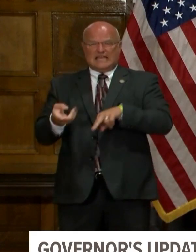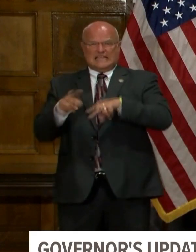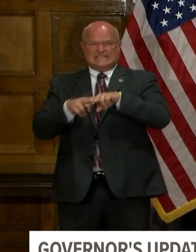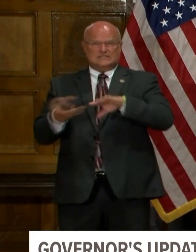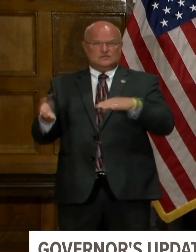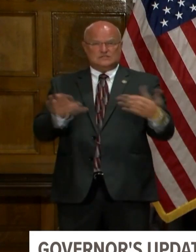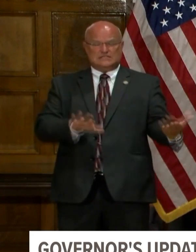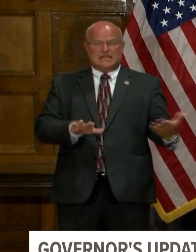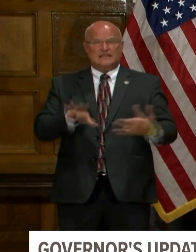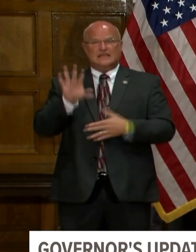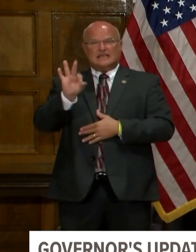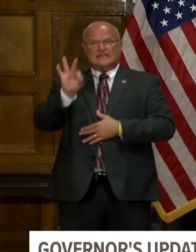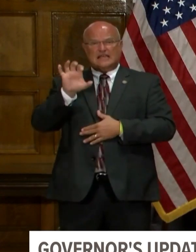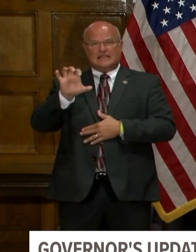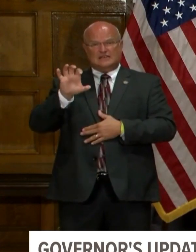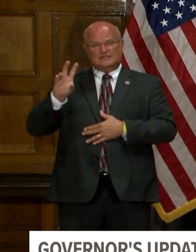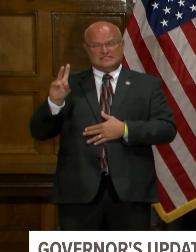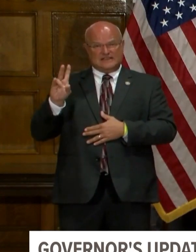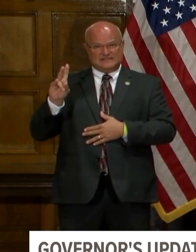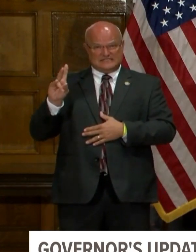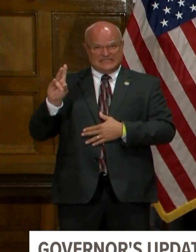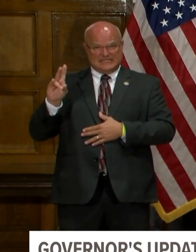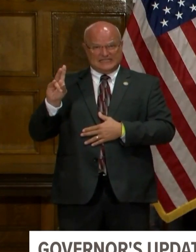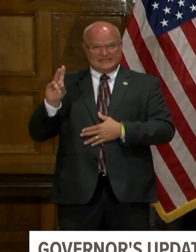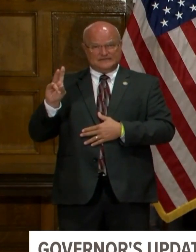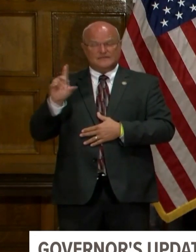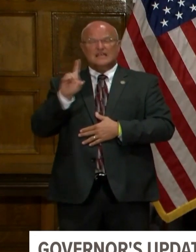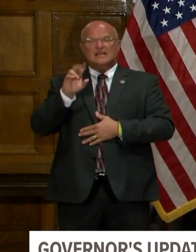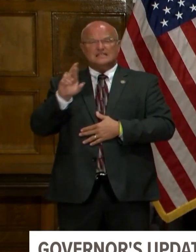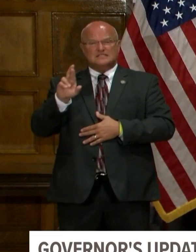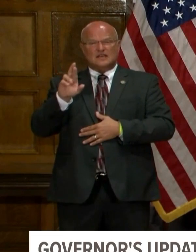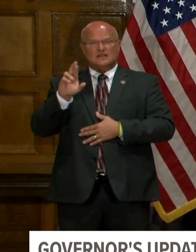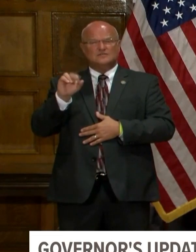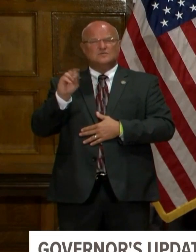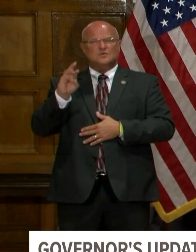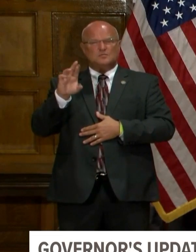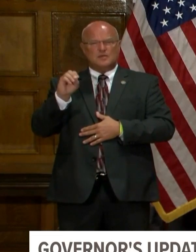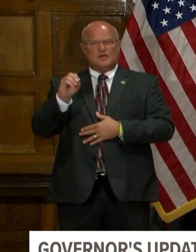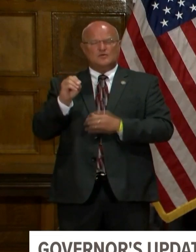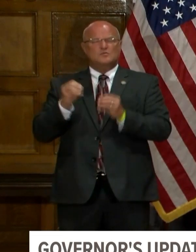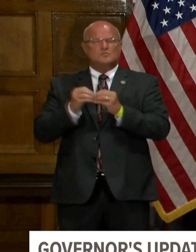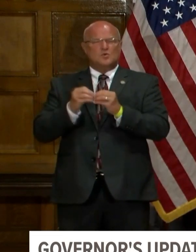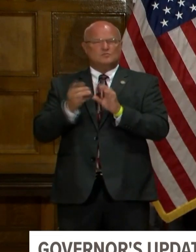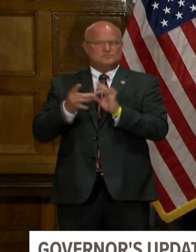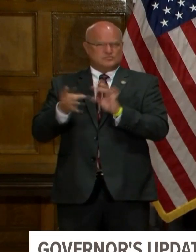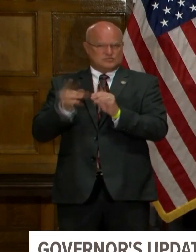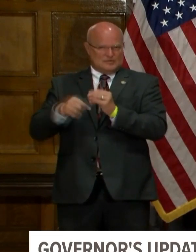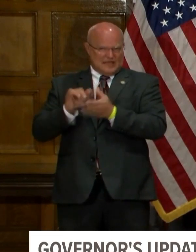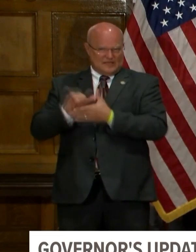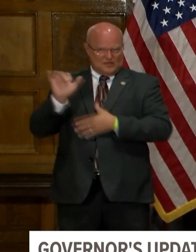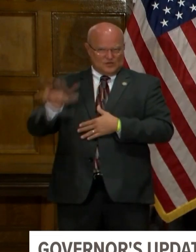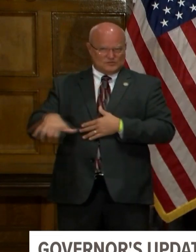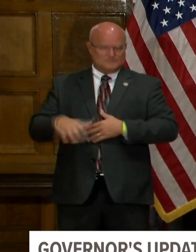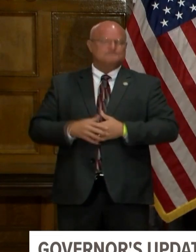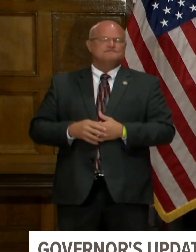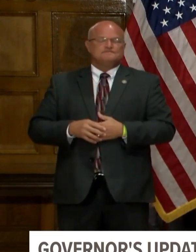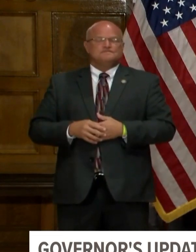That brings us to 917. And Dr. Romero will have additional comments on those.